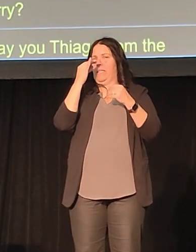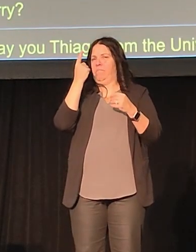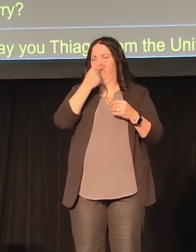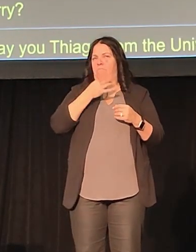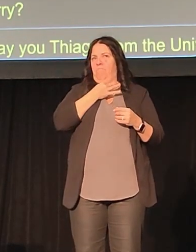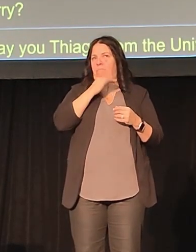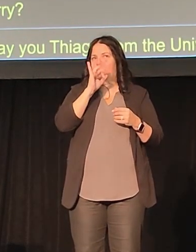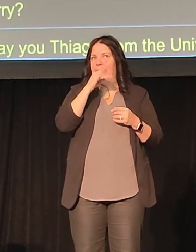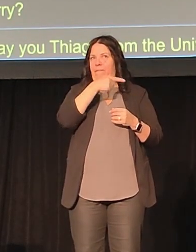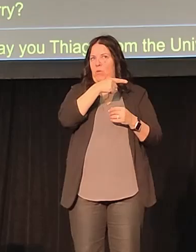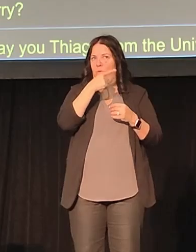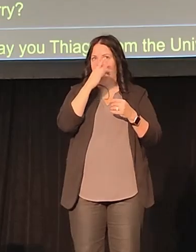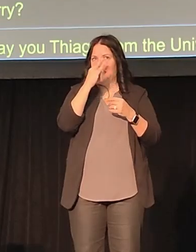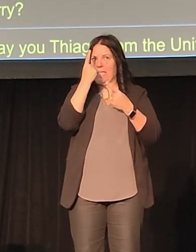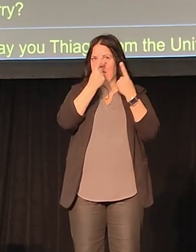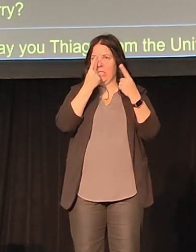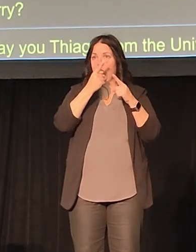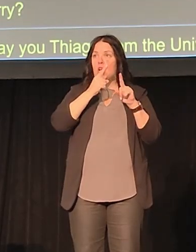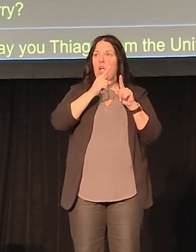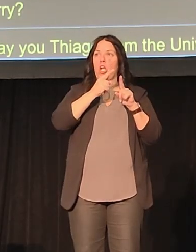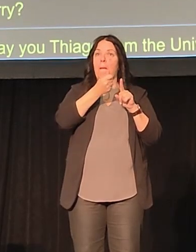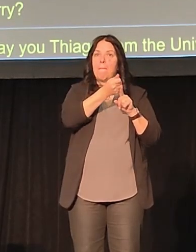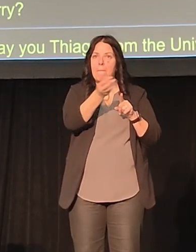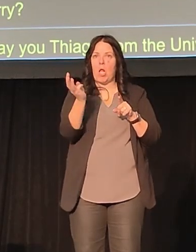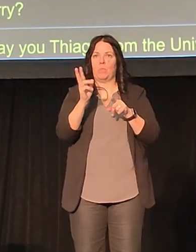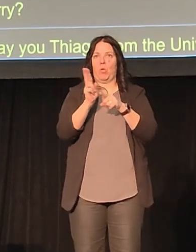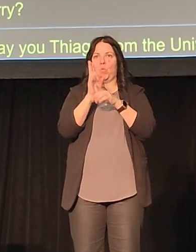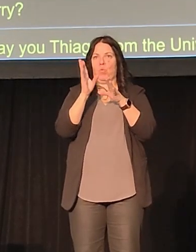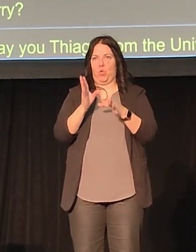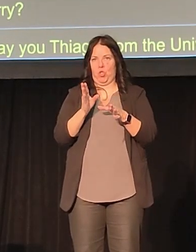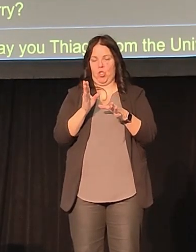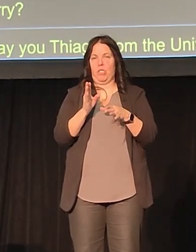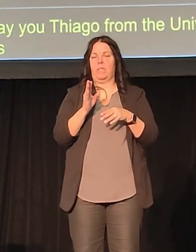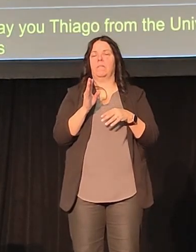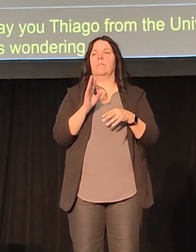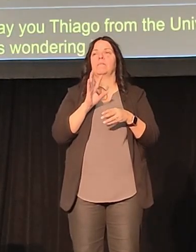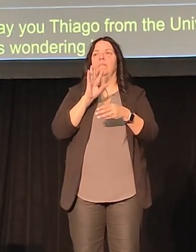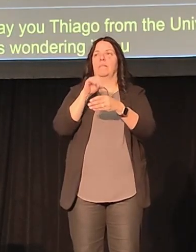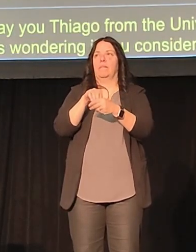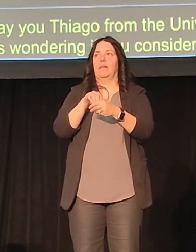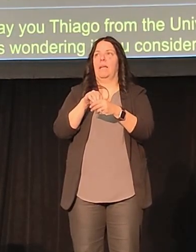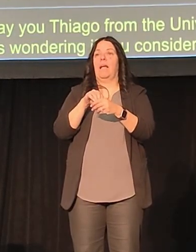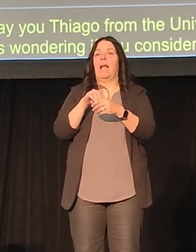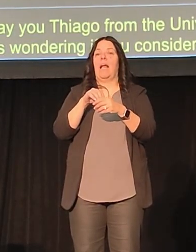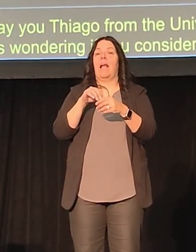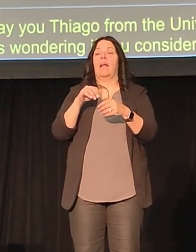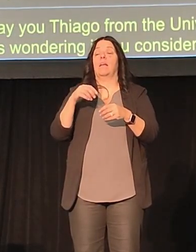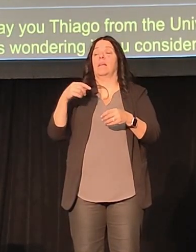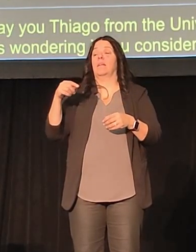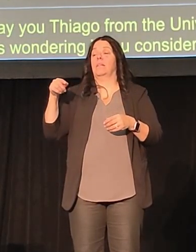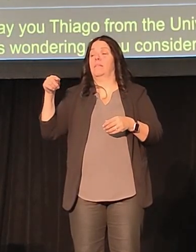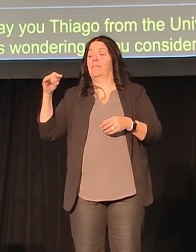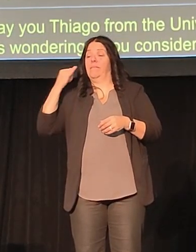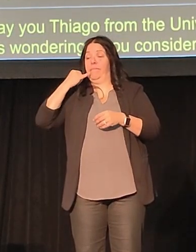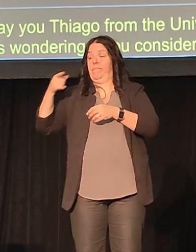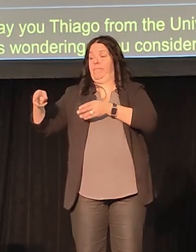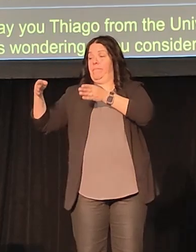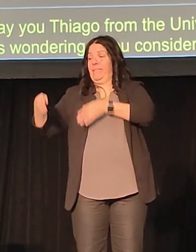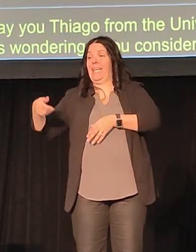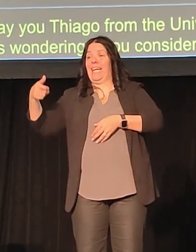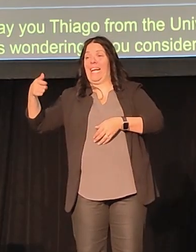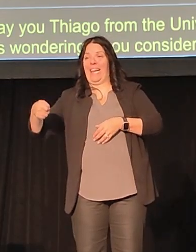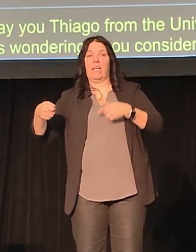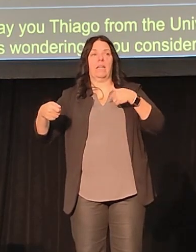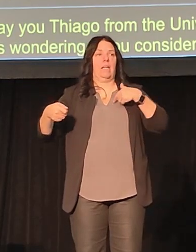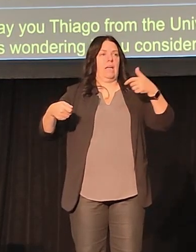considered multiple users and the effect of the clicking from the other users, if it